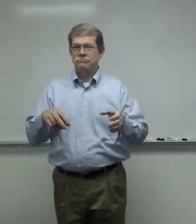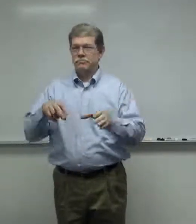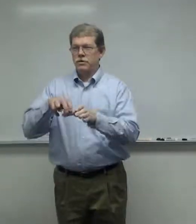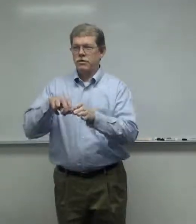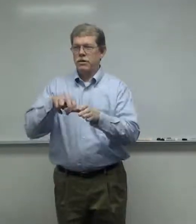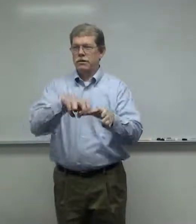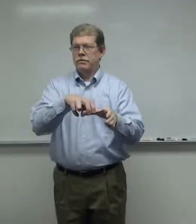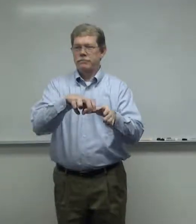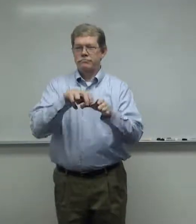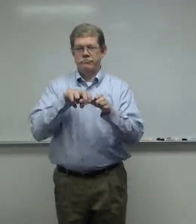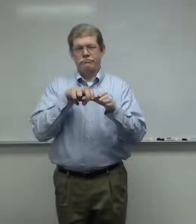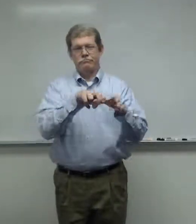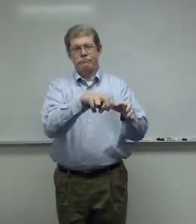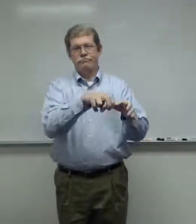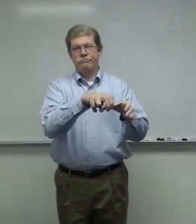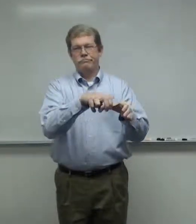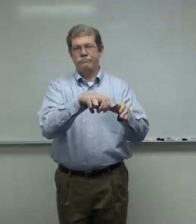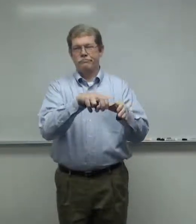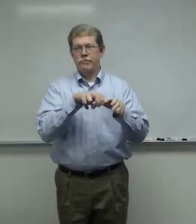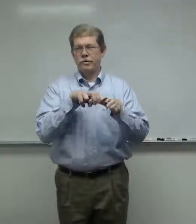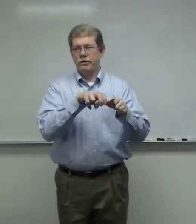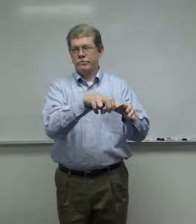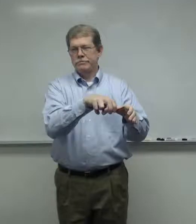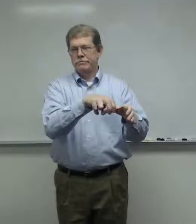And it's right.